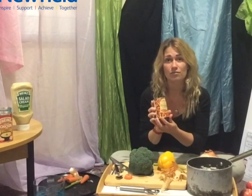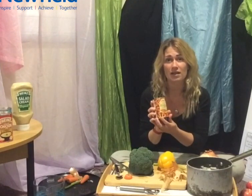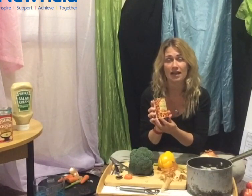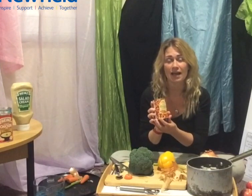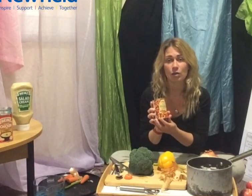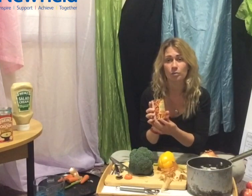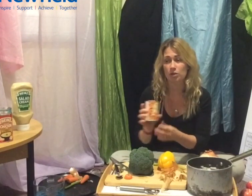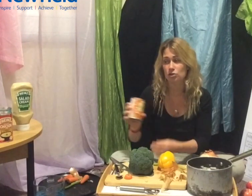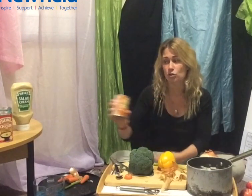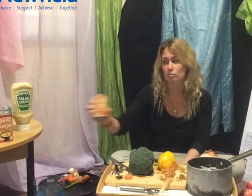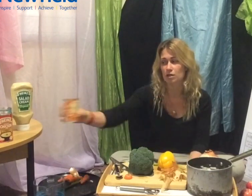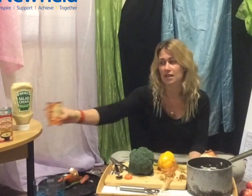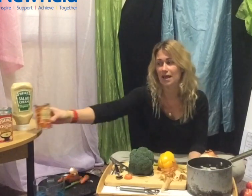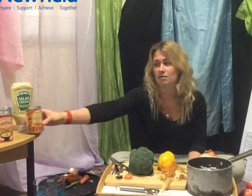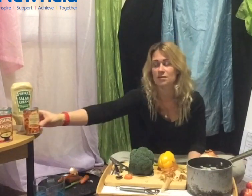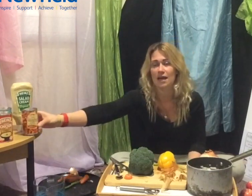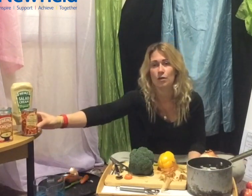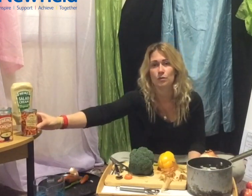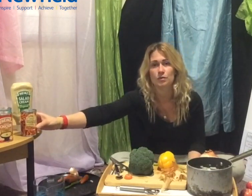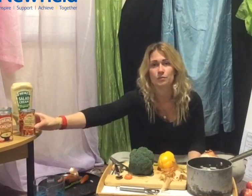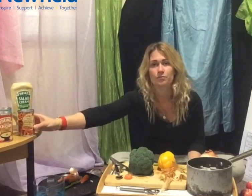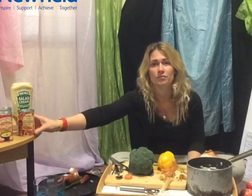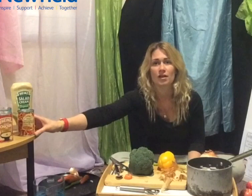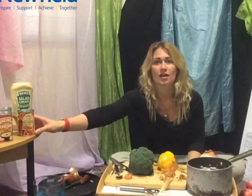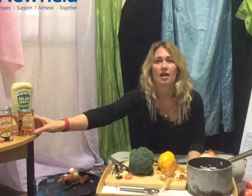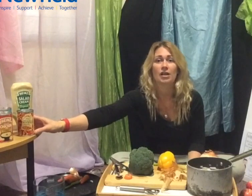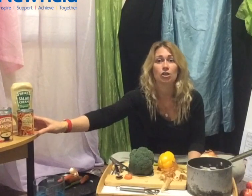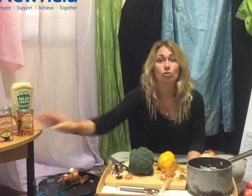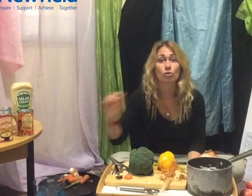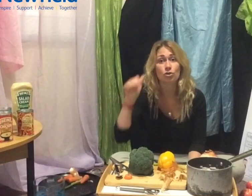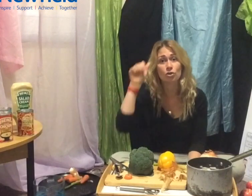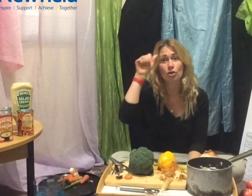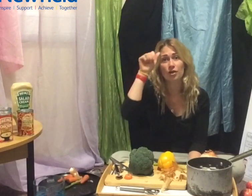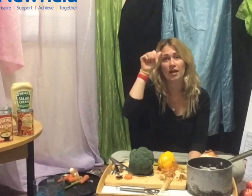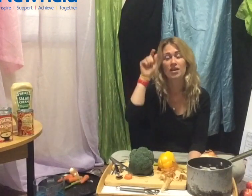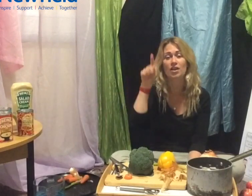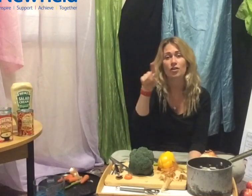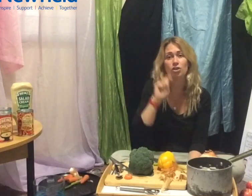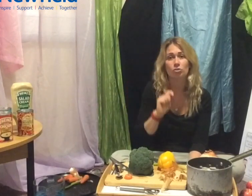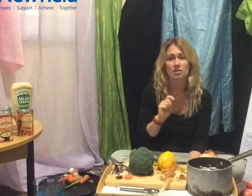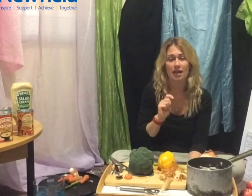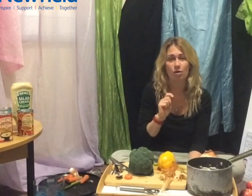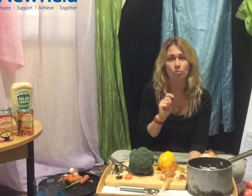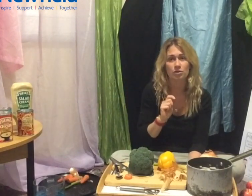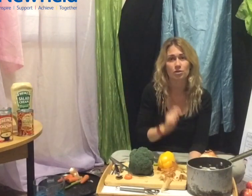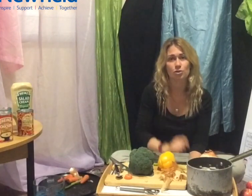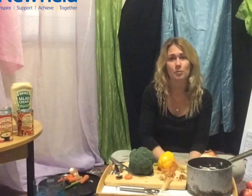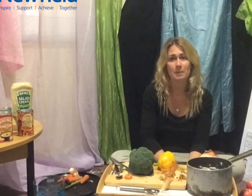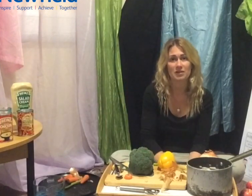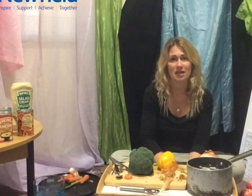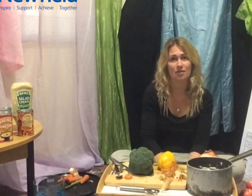really help somebody else out. And you would know then that you had helped somebody